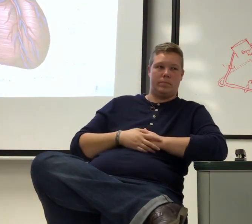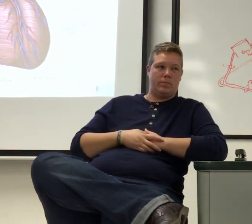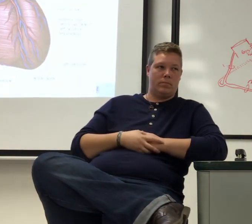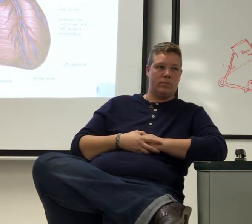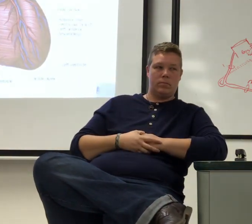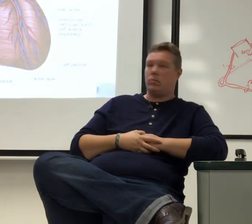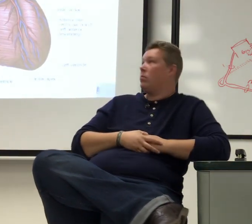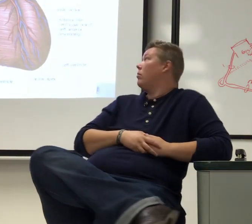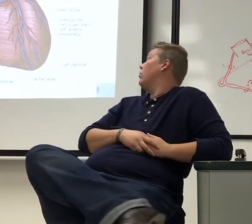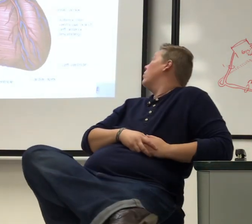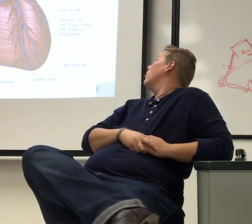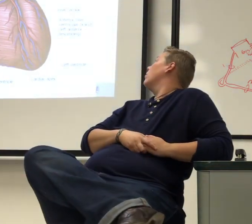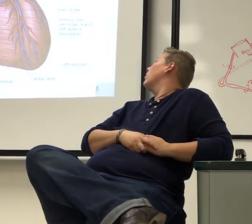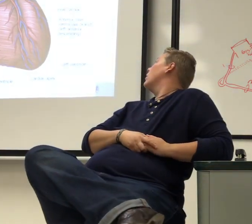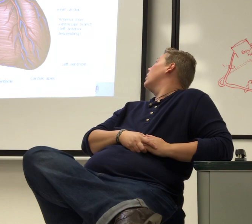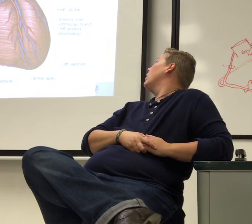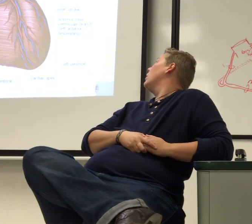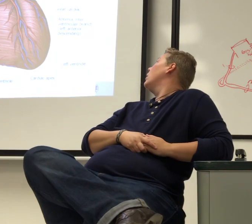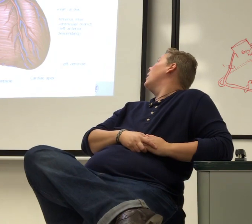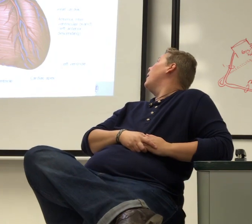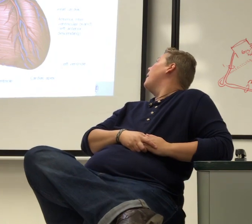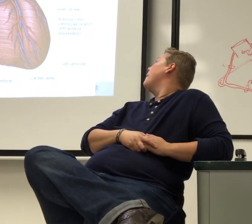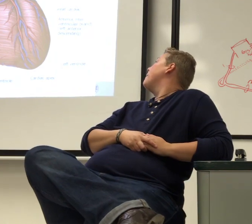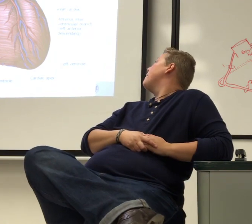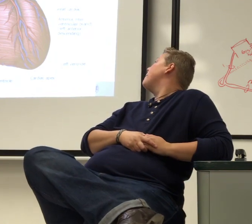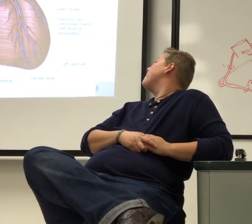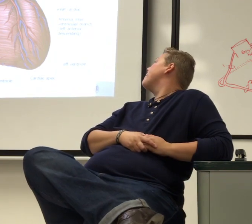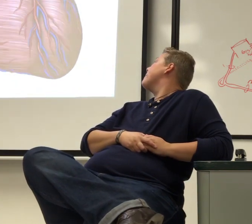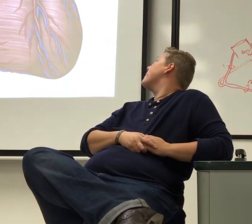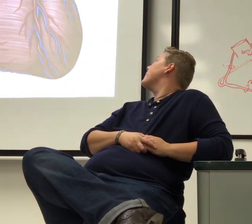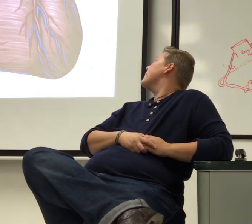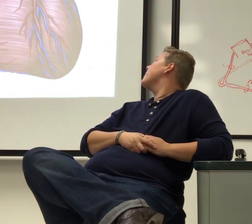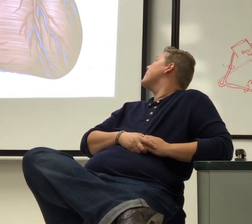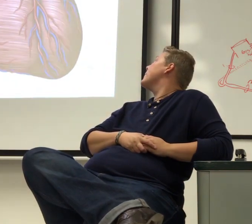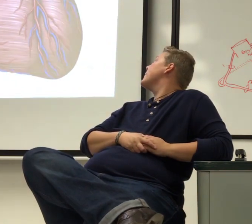It's the same thing.